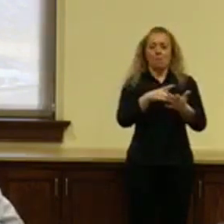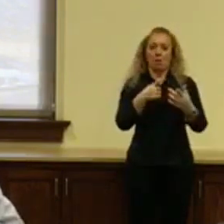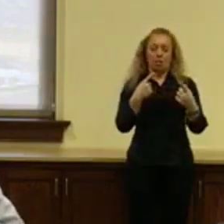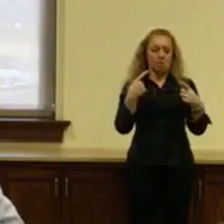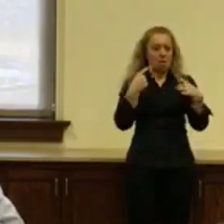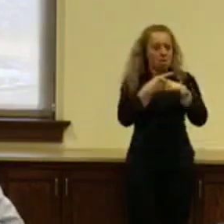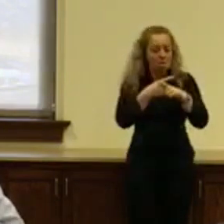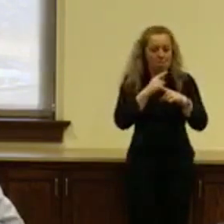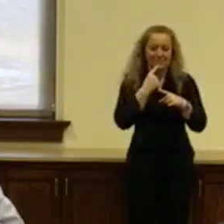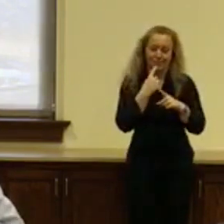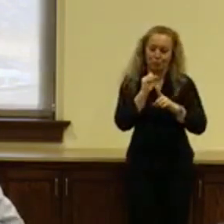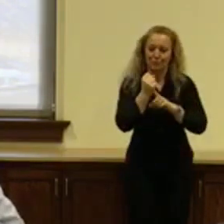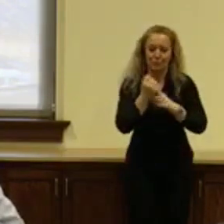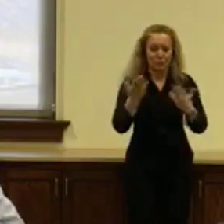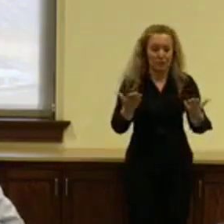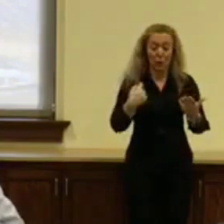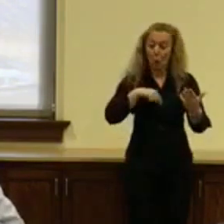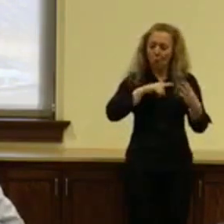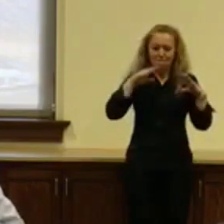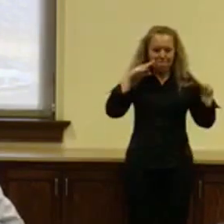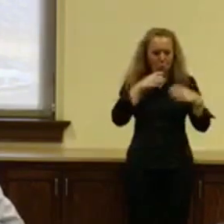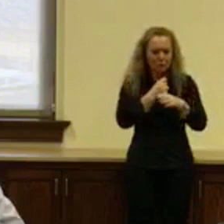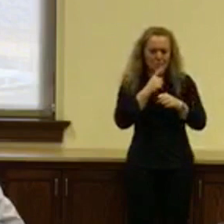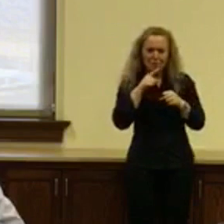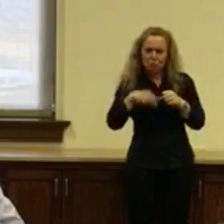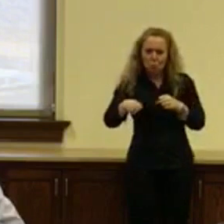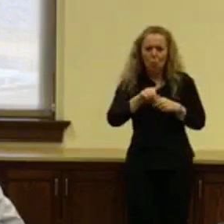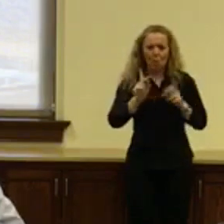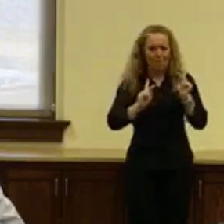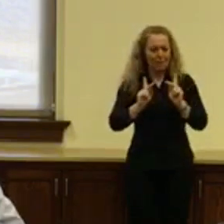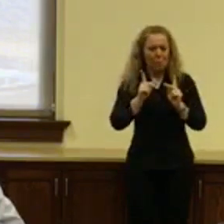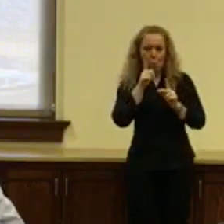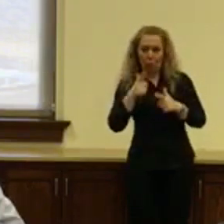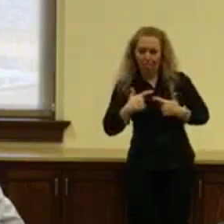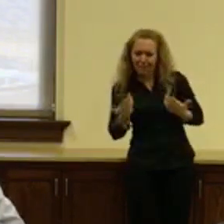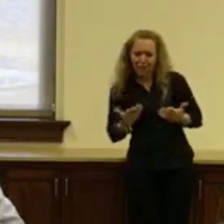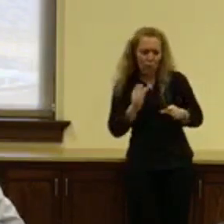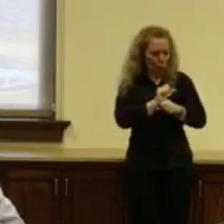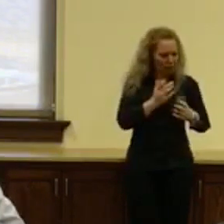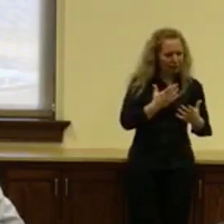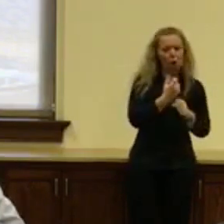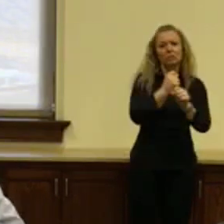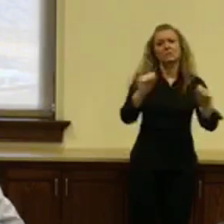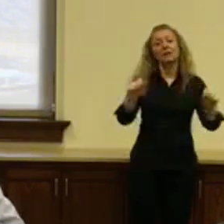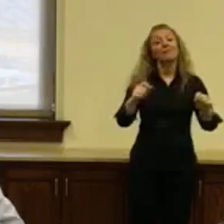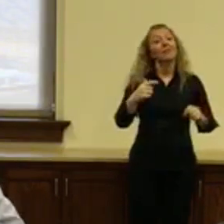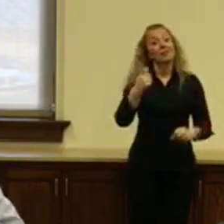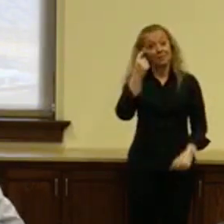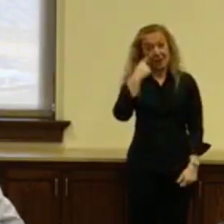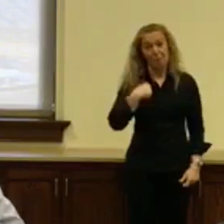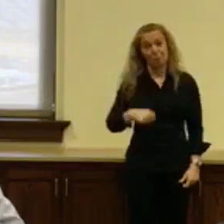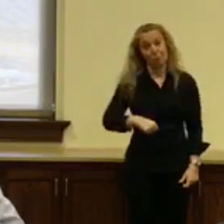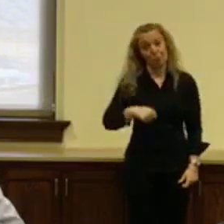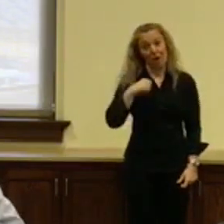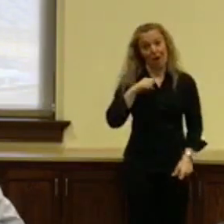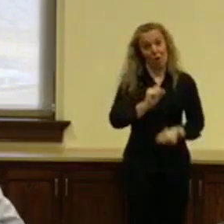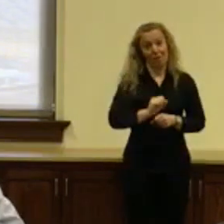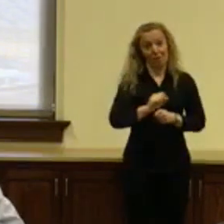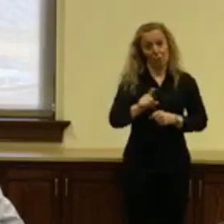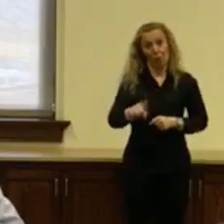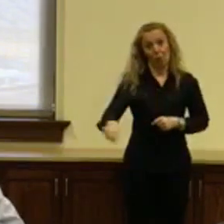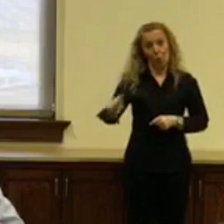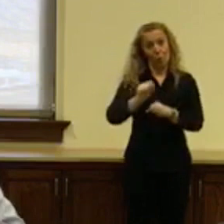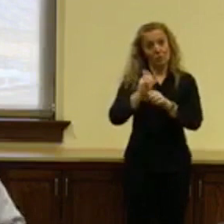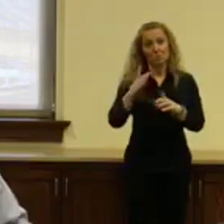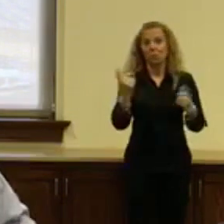everything we can to make sure that our residents and staff are safe. I couldn't be more proud of the work that our employees are doing each